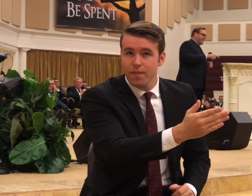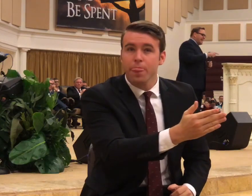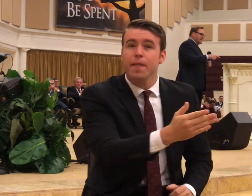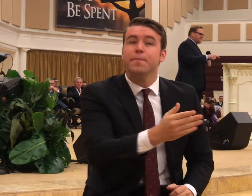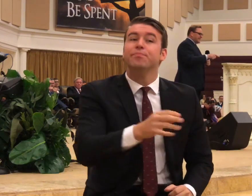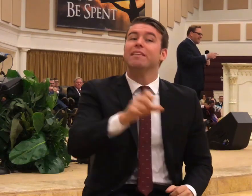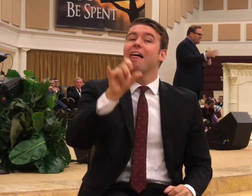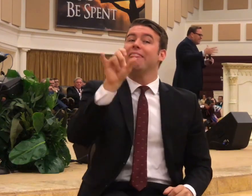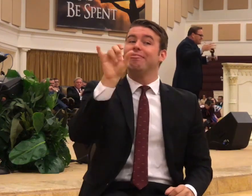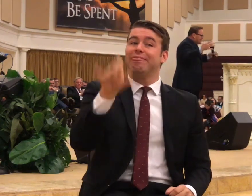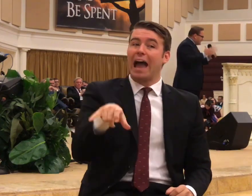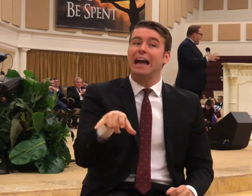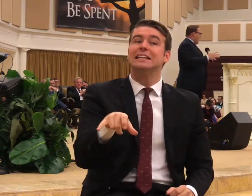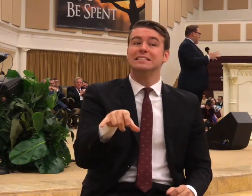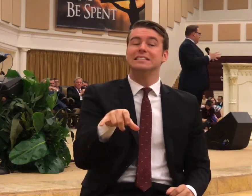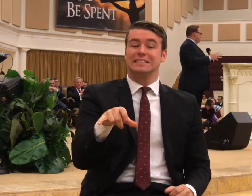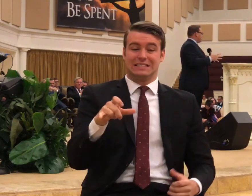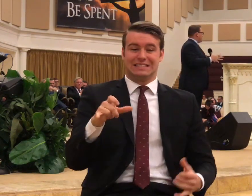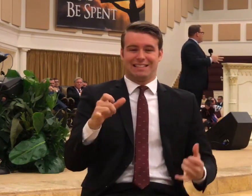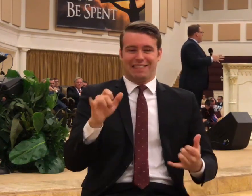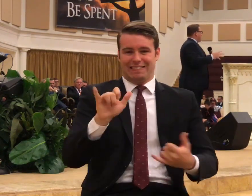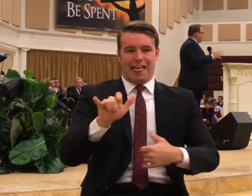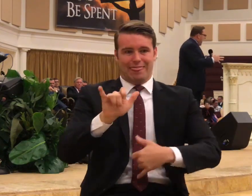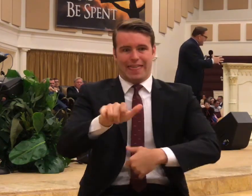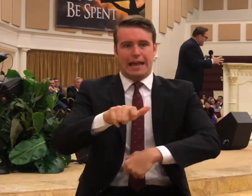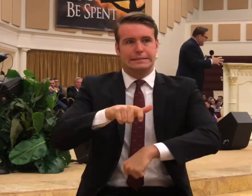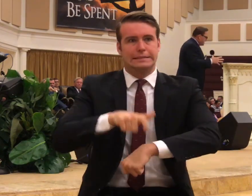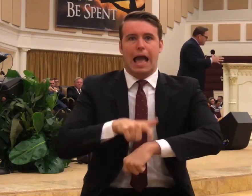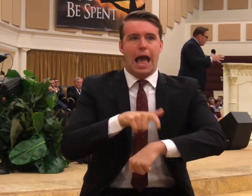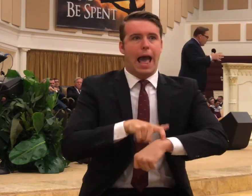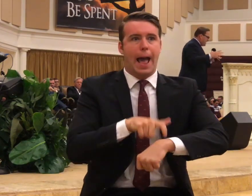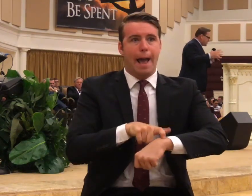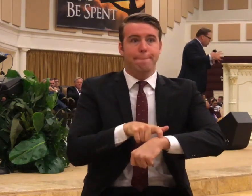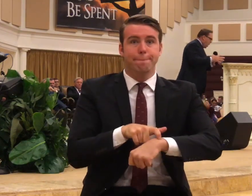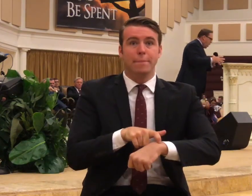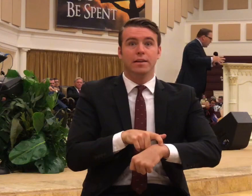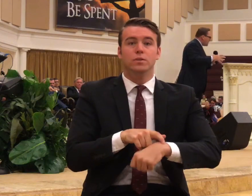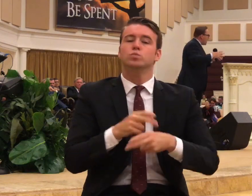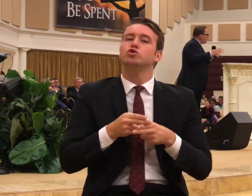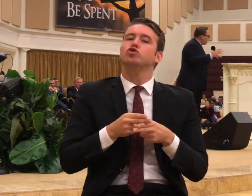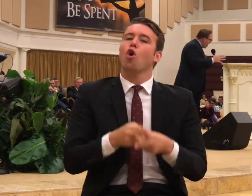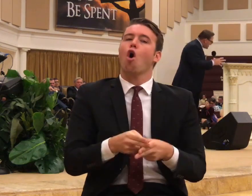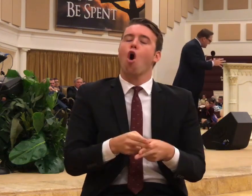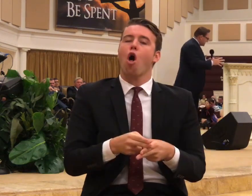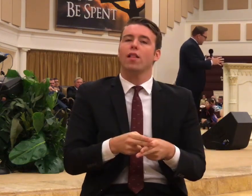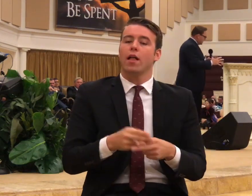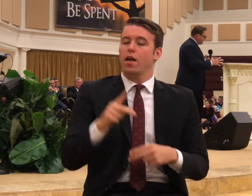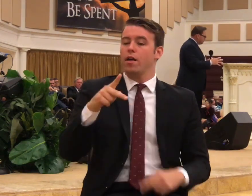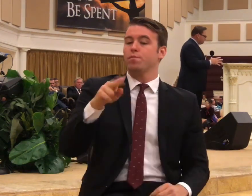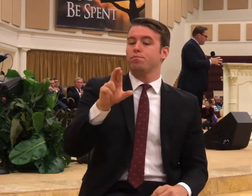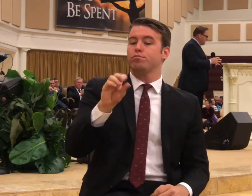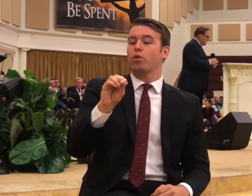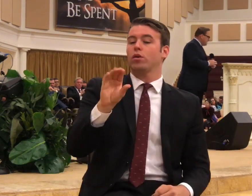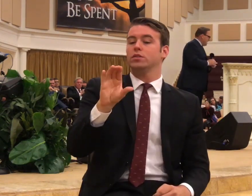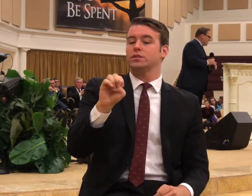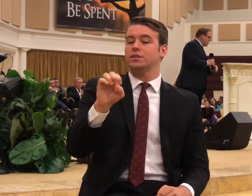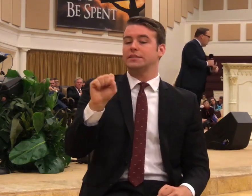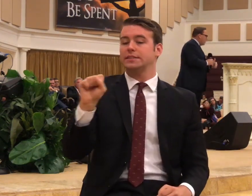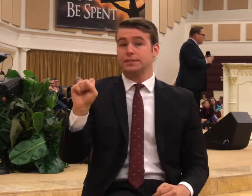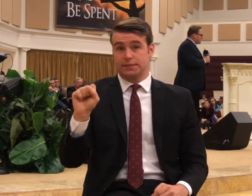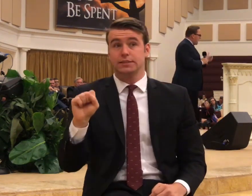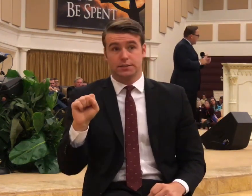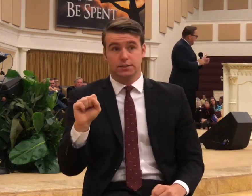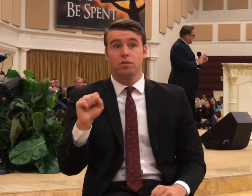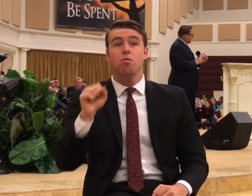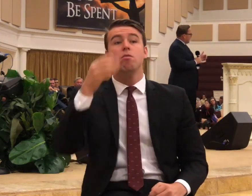And that is in these times, that is what is called processing. Now the